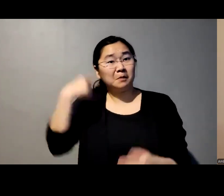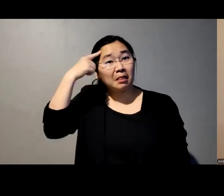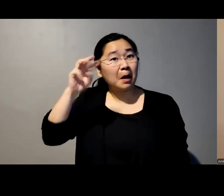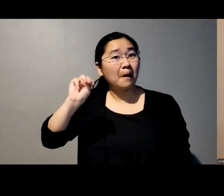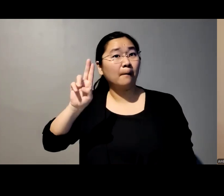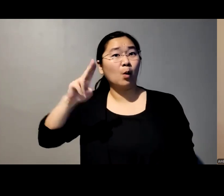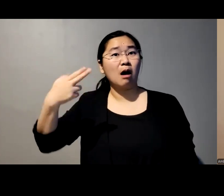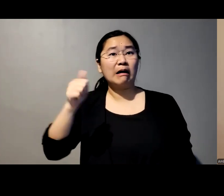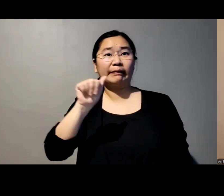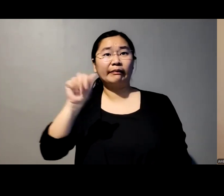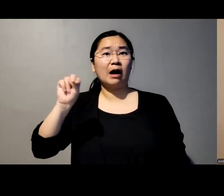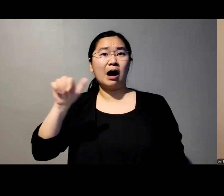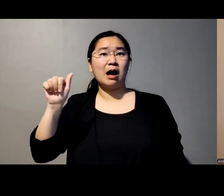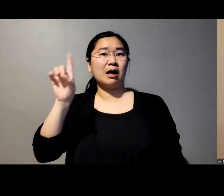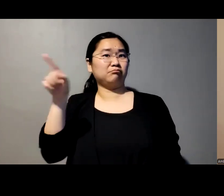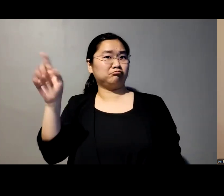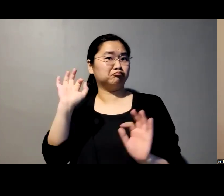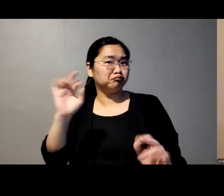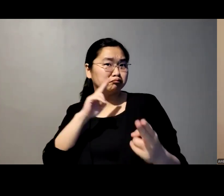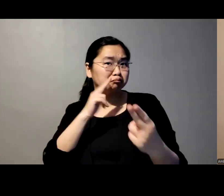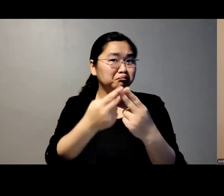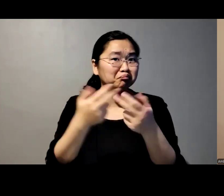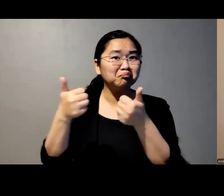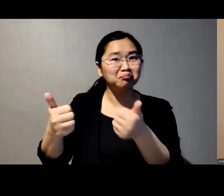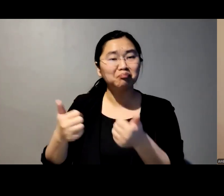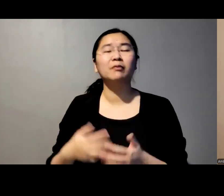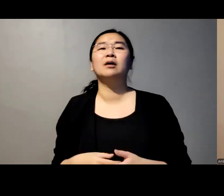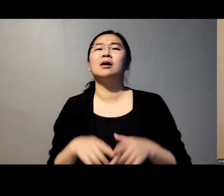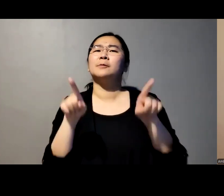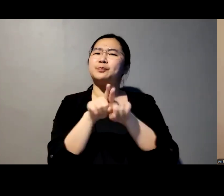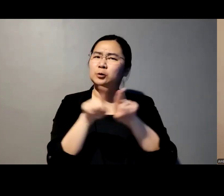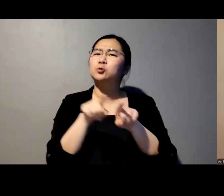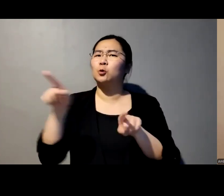encourage everyone on this call to go through the guidelines, the